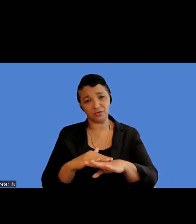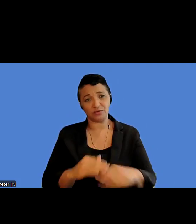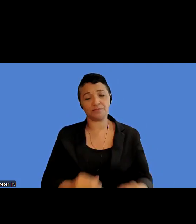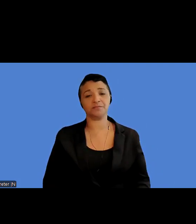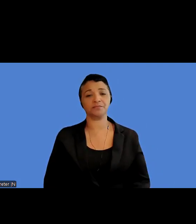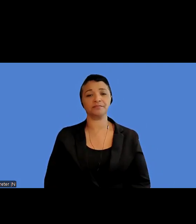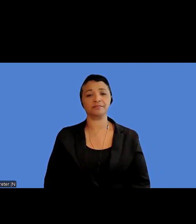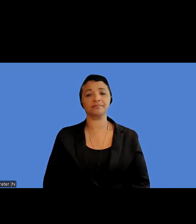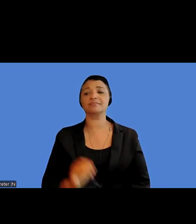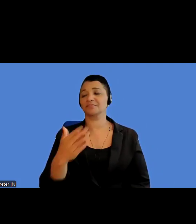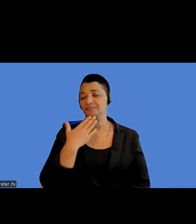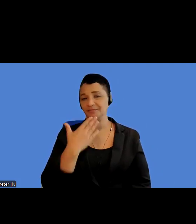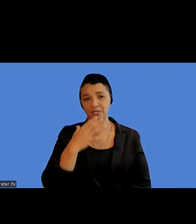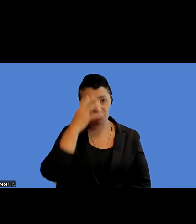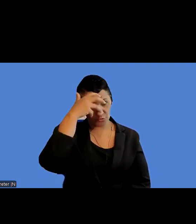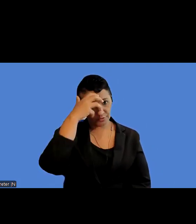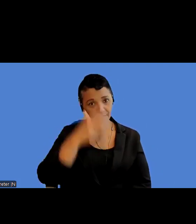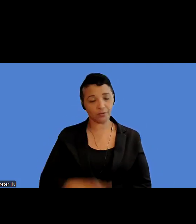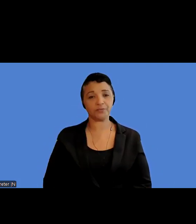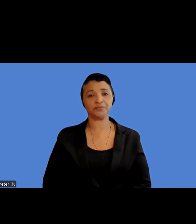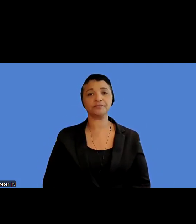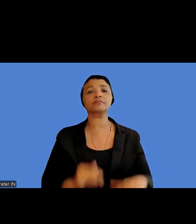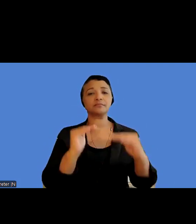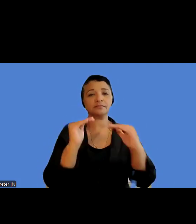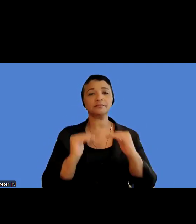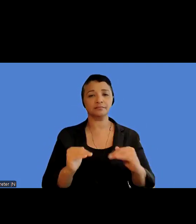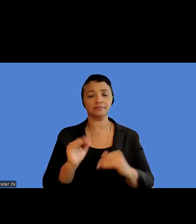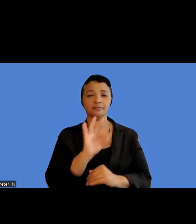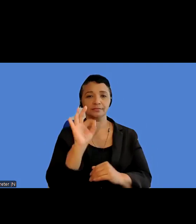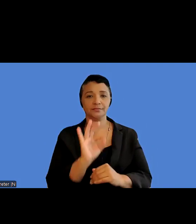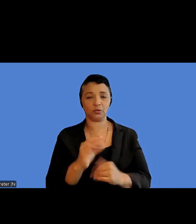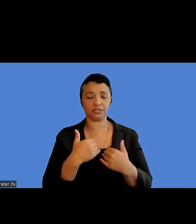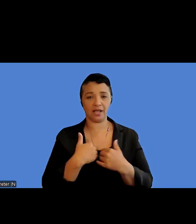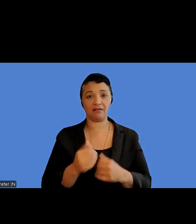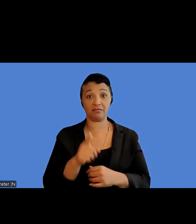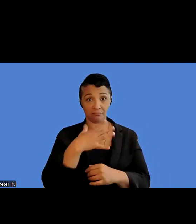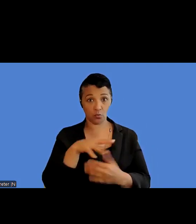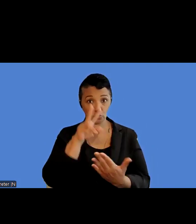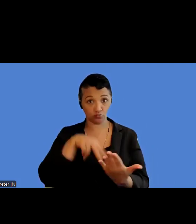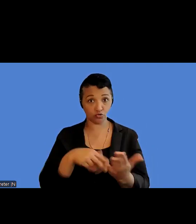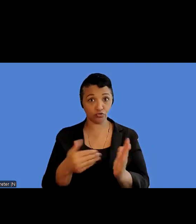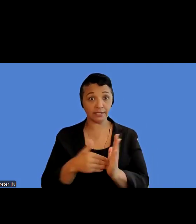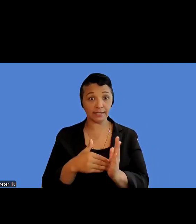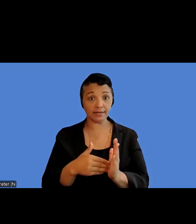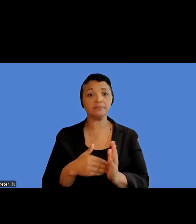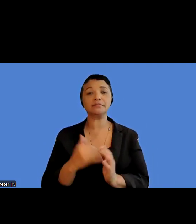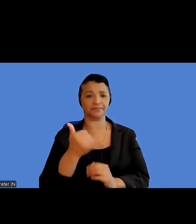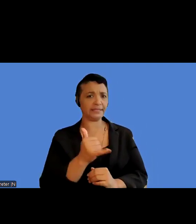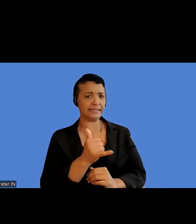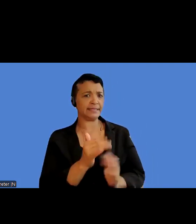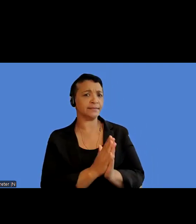Thanks so much, Rosario. There's another question in the Q&A box, if you want me to read it out loud. Yes,